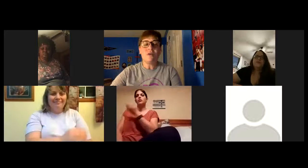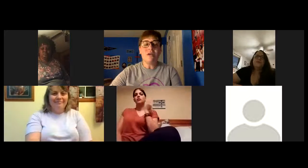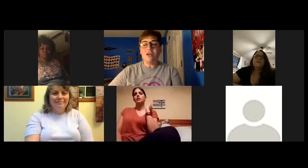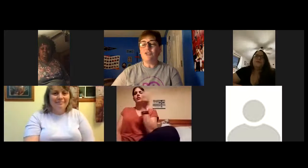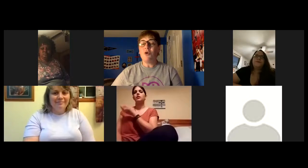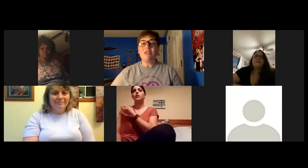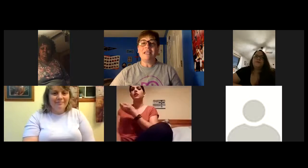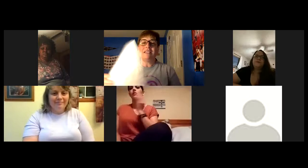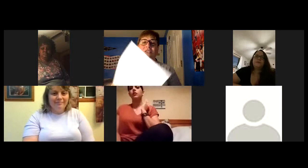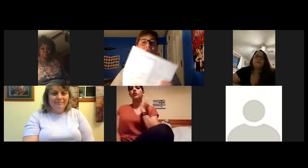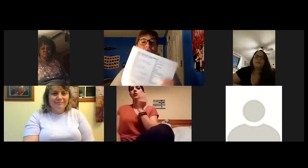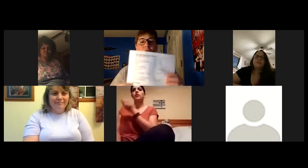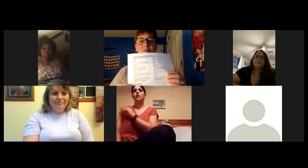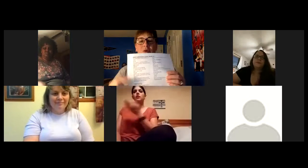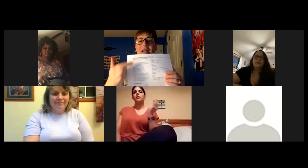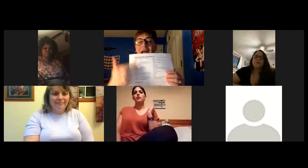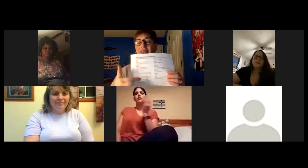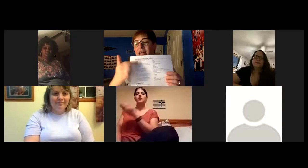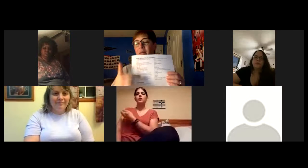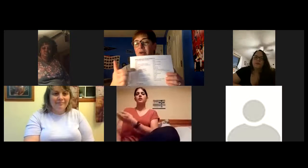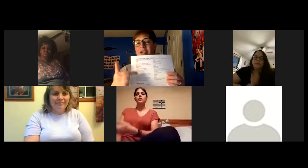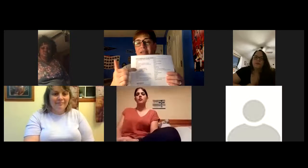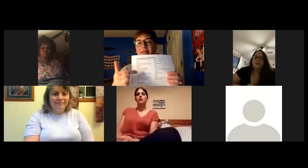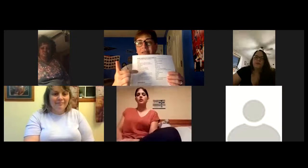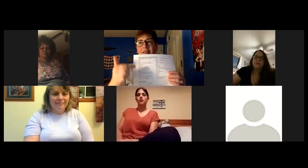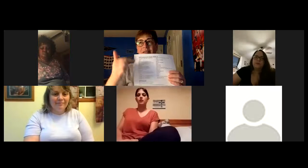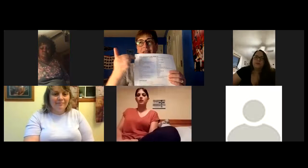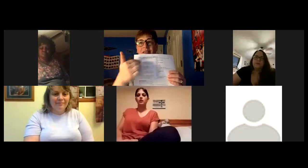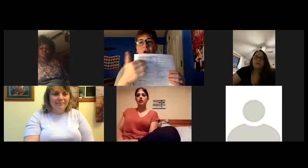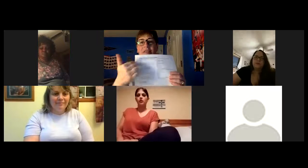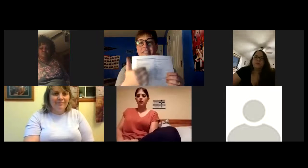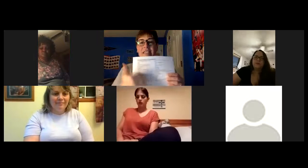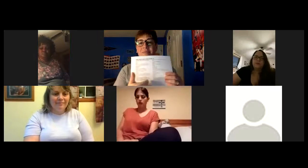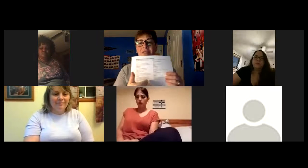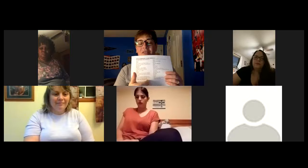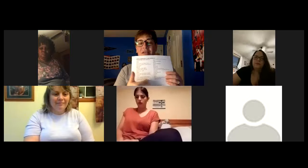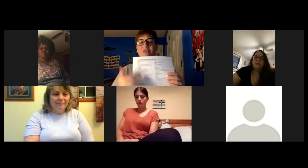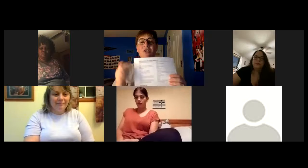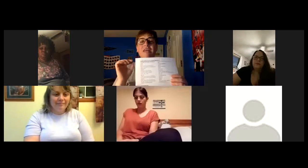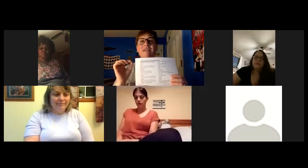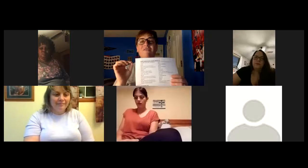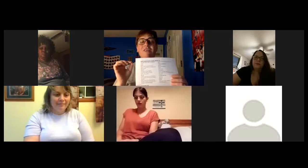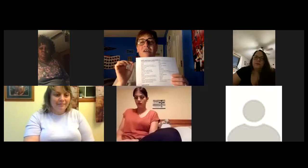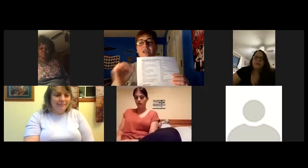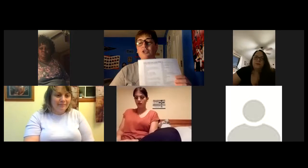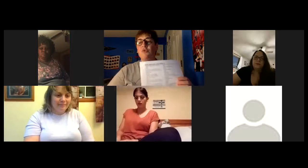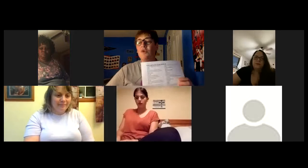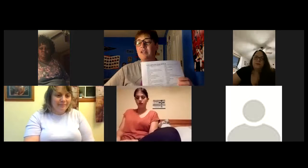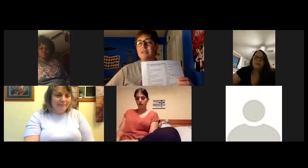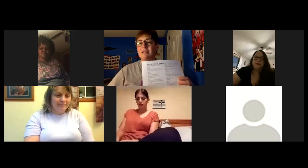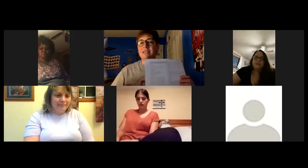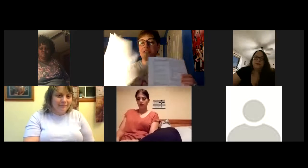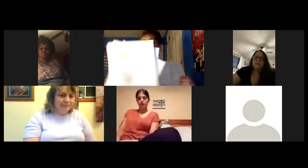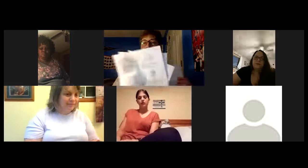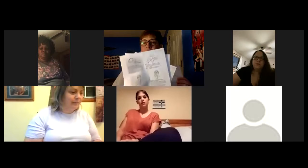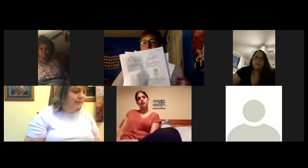don't let this overwhelm you. I like putting all the synonyms on there so that if you want